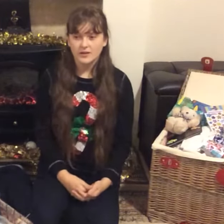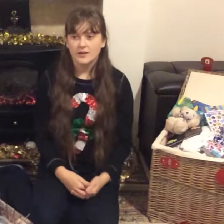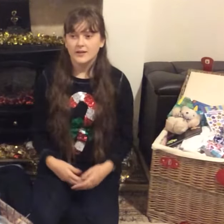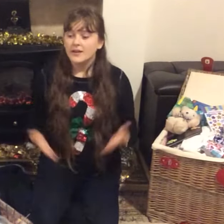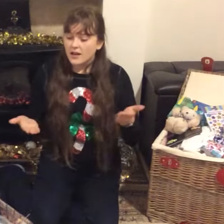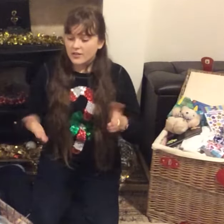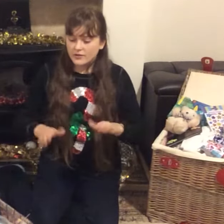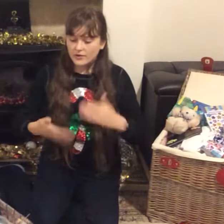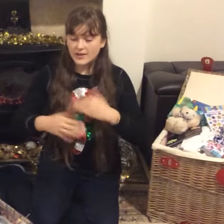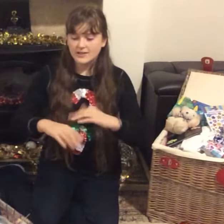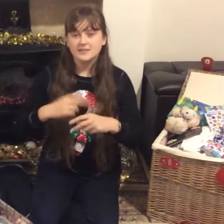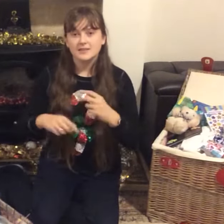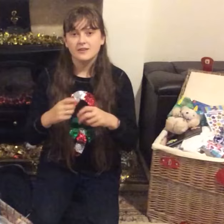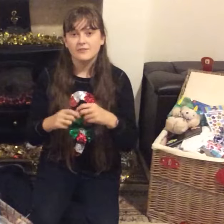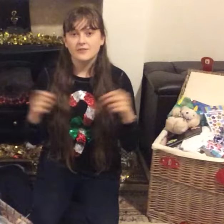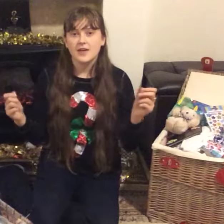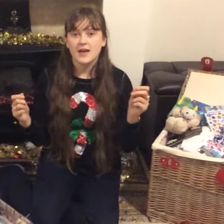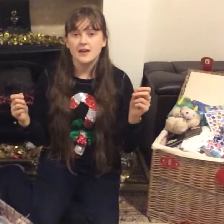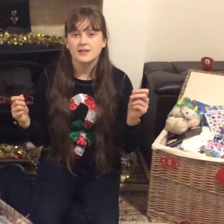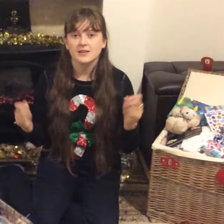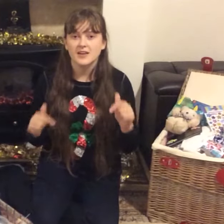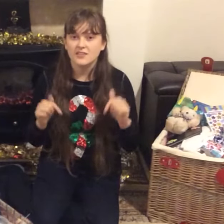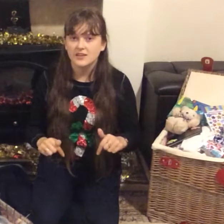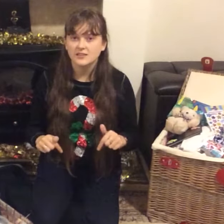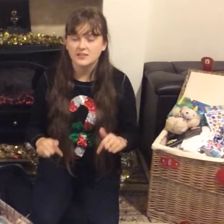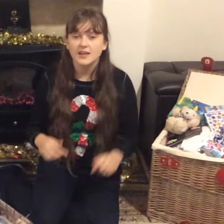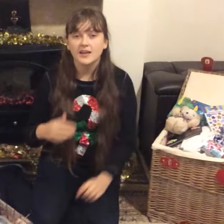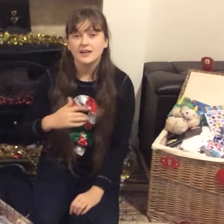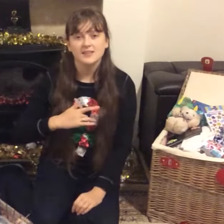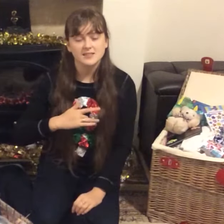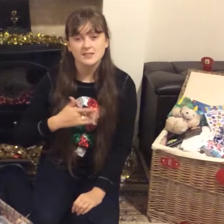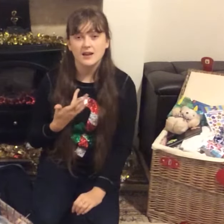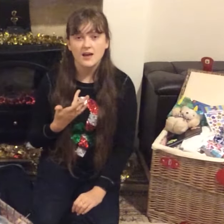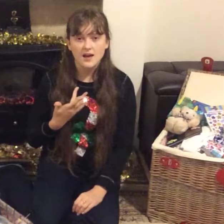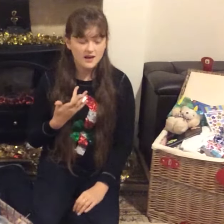The greatest gift they'll get this year is light.